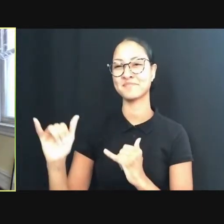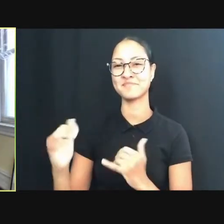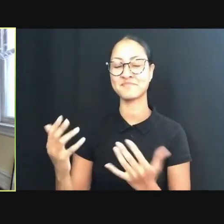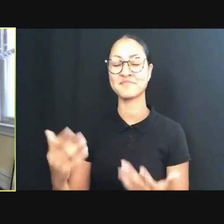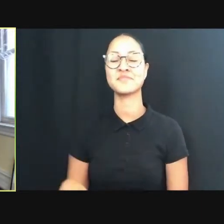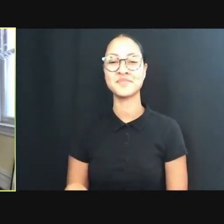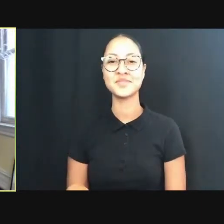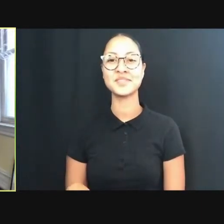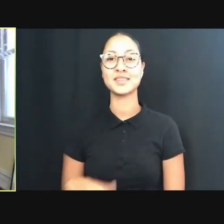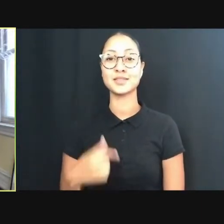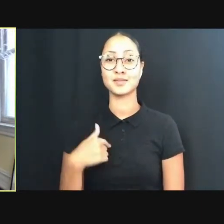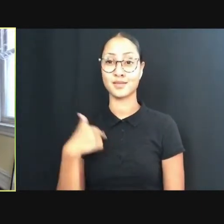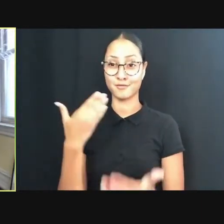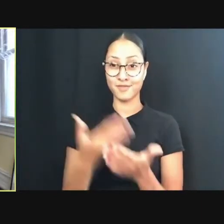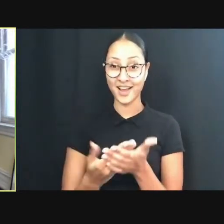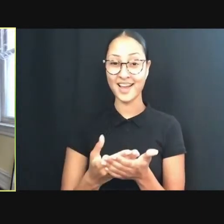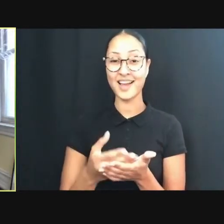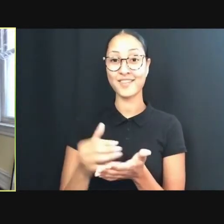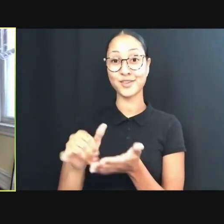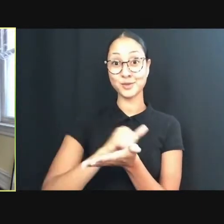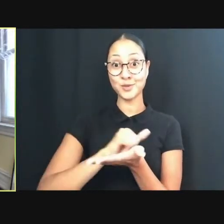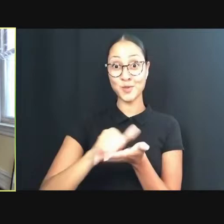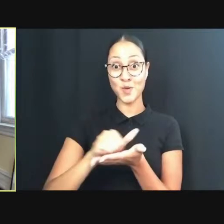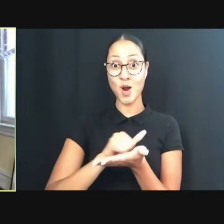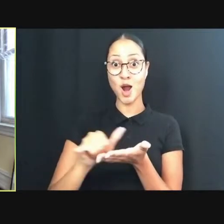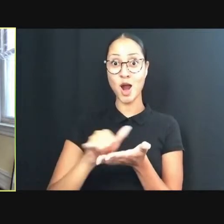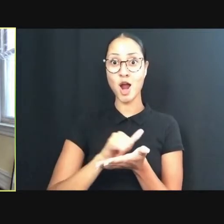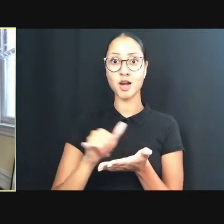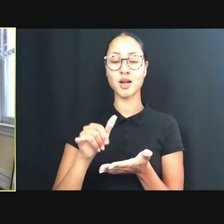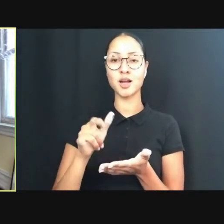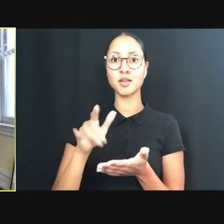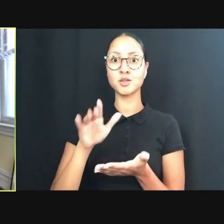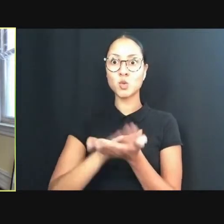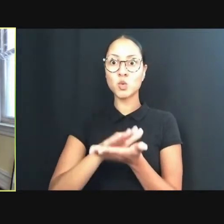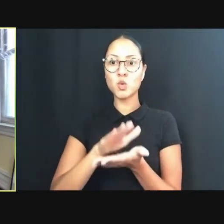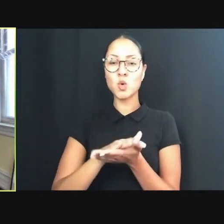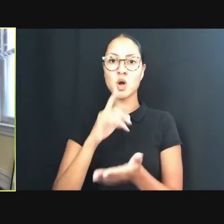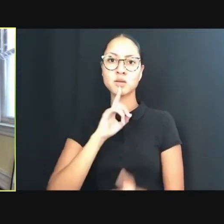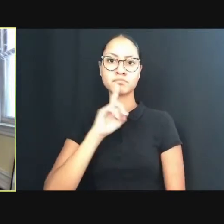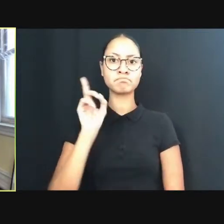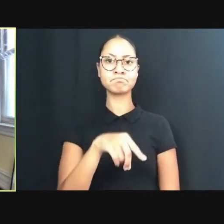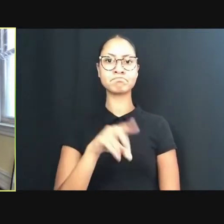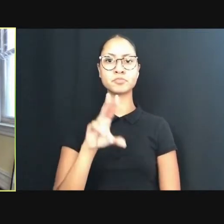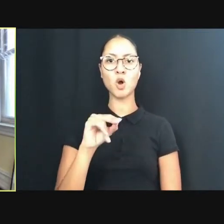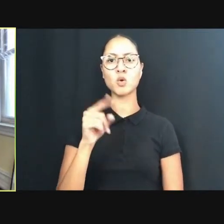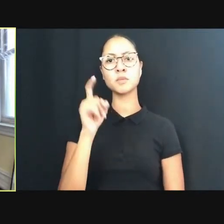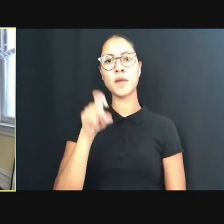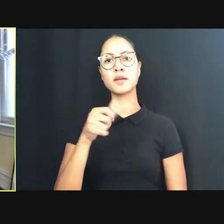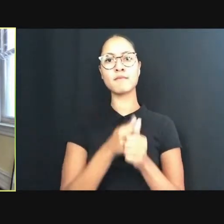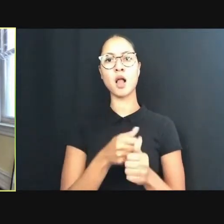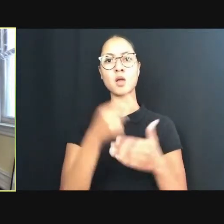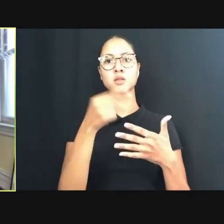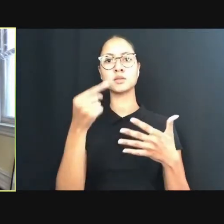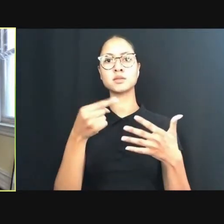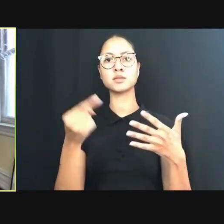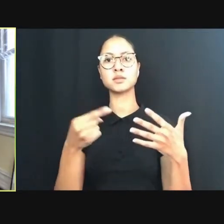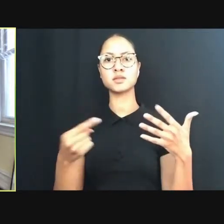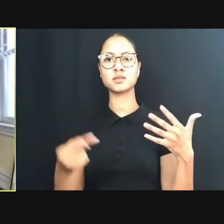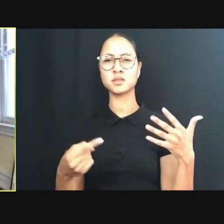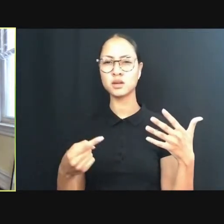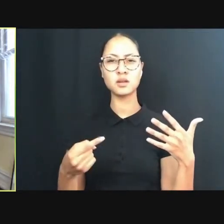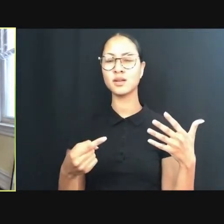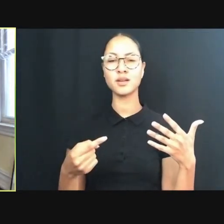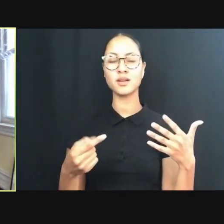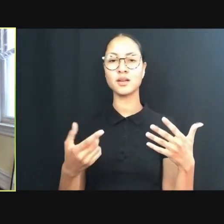came to New York and it was like, no, you must be, and you have dance is this thing and you need to be this way to do this kind of dance in the